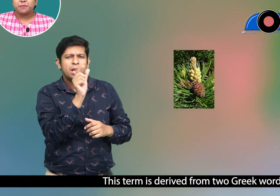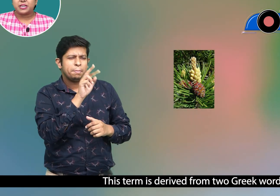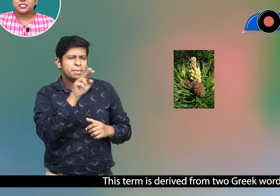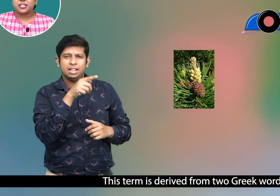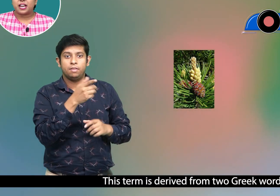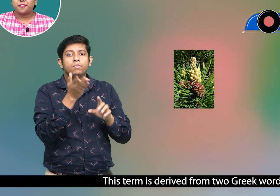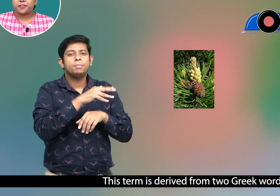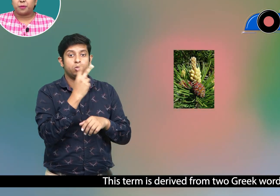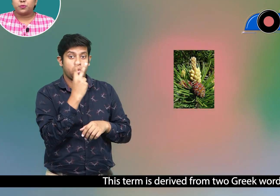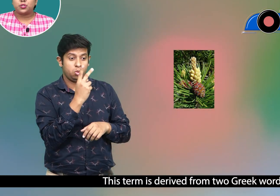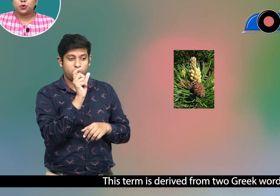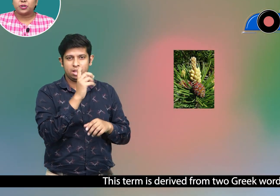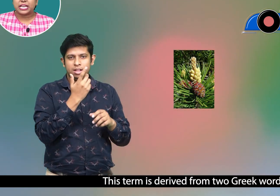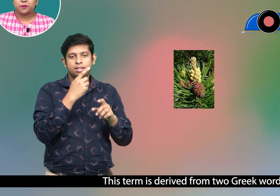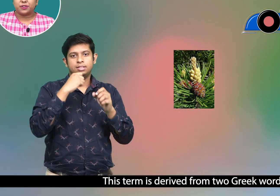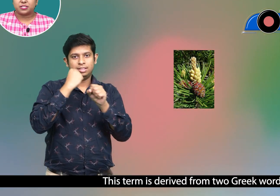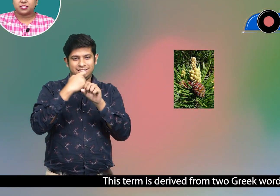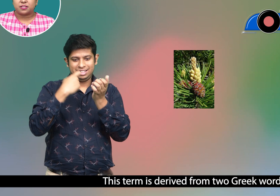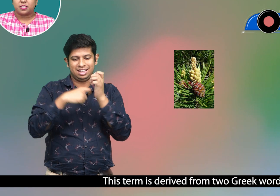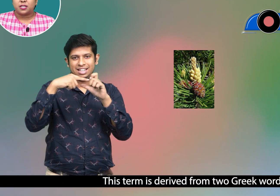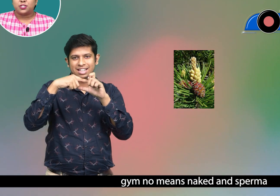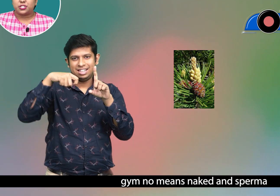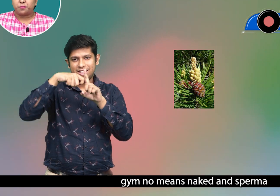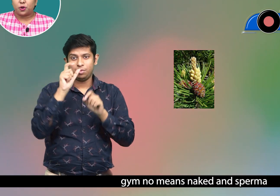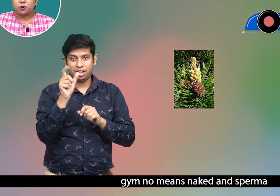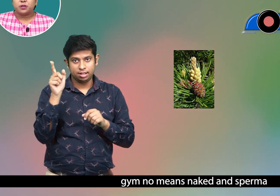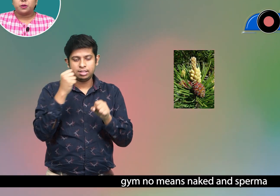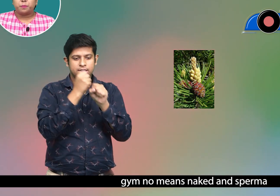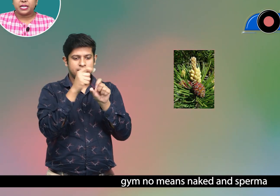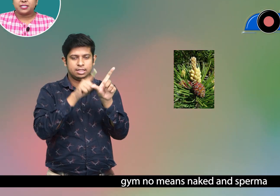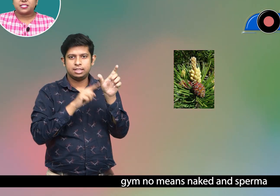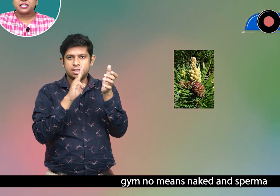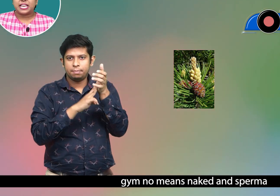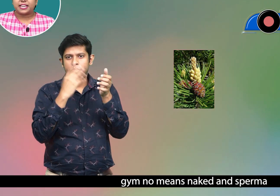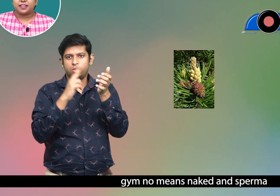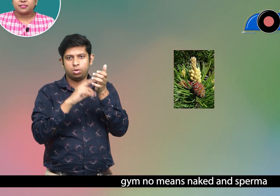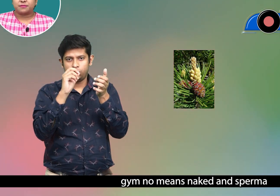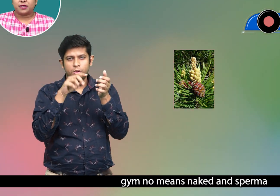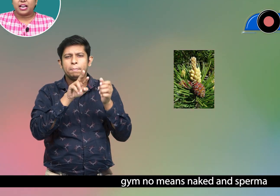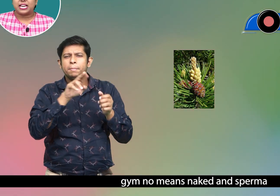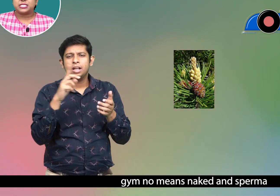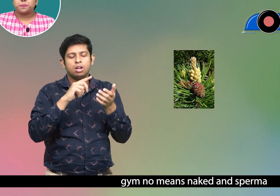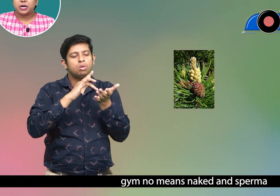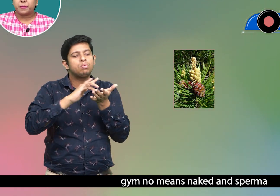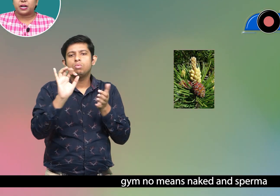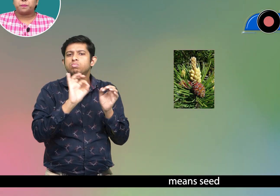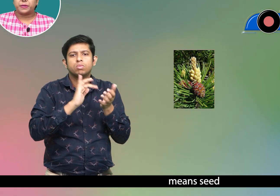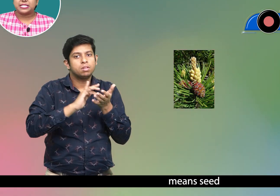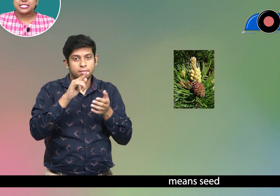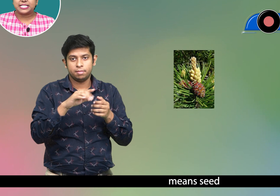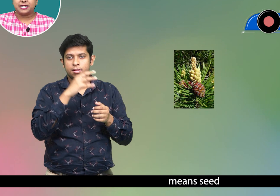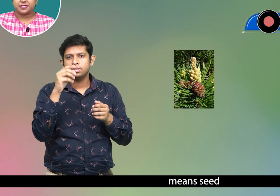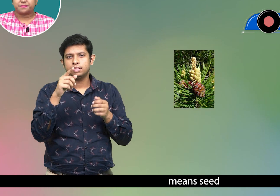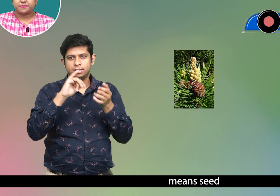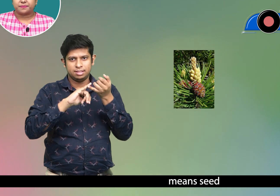This term is derived from 2 Greek words. Gymno means naked and sperma